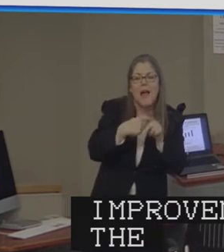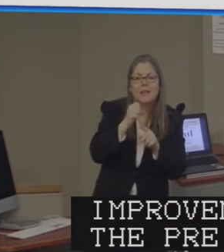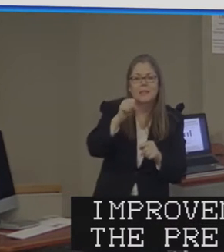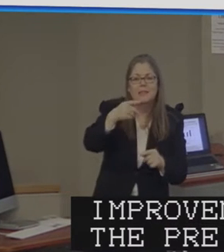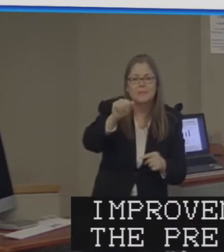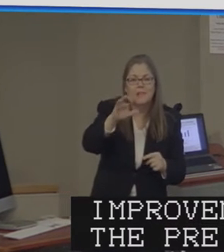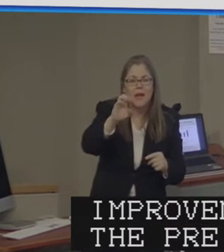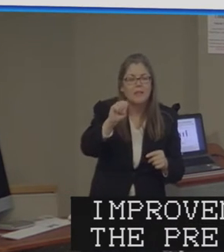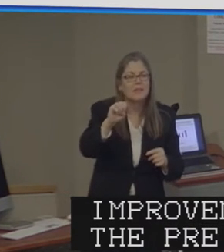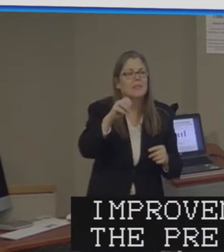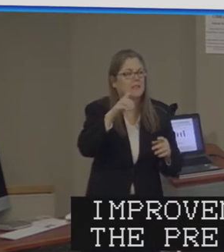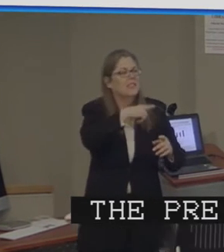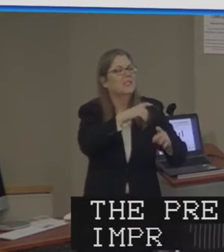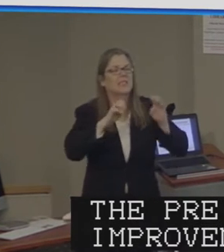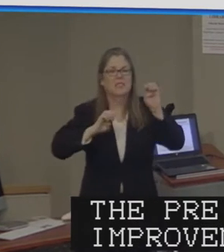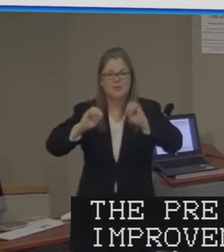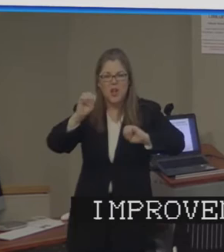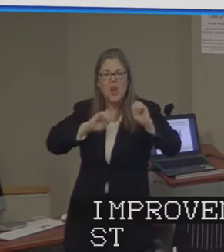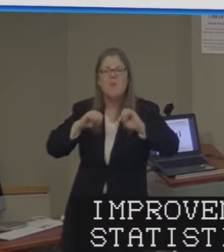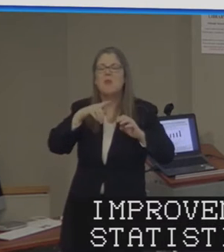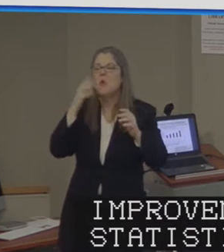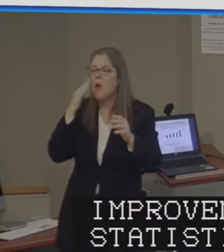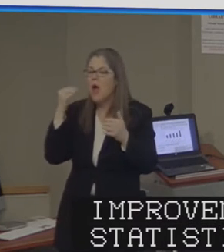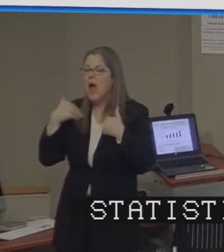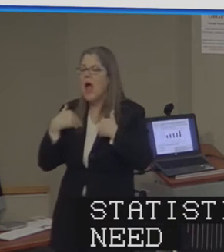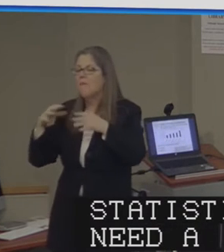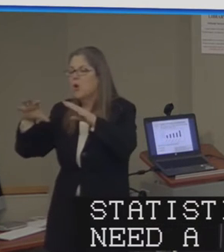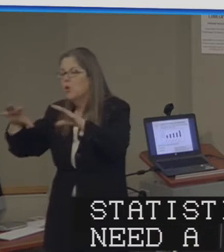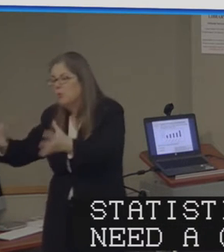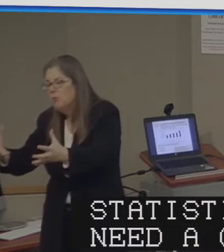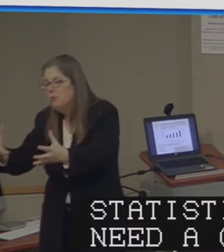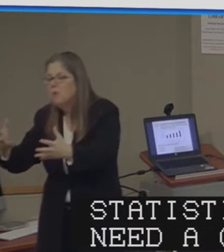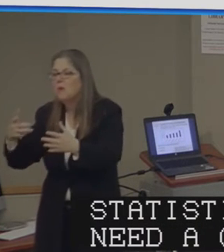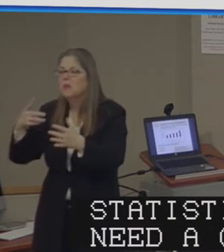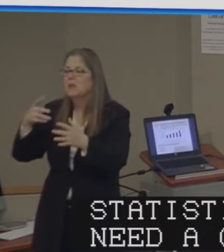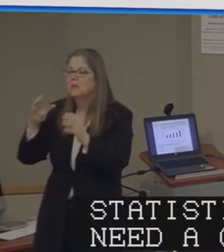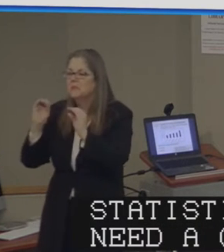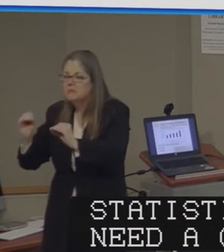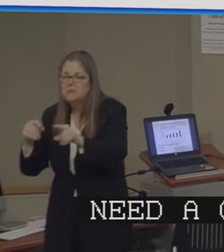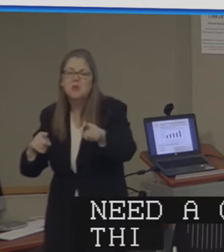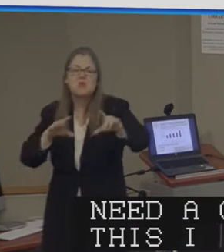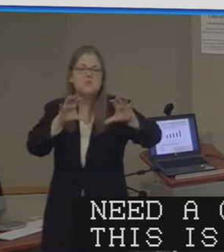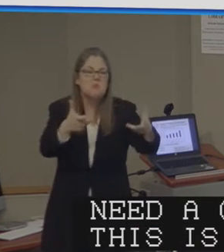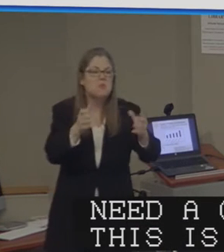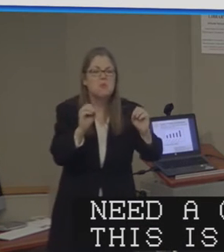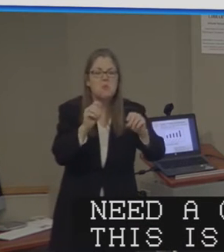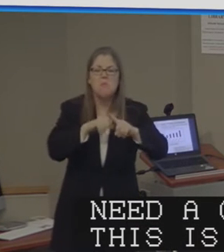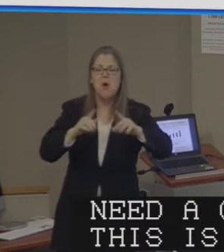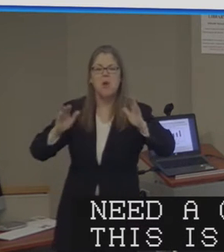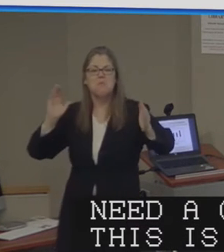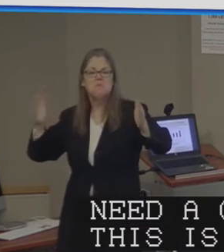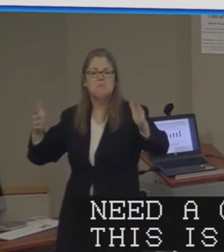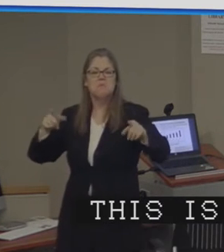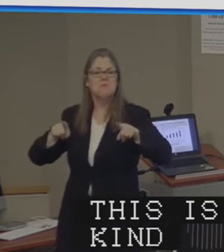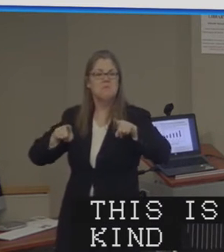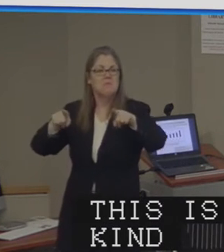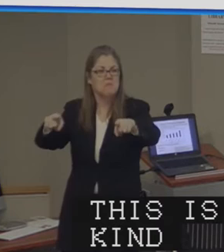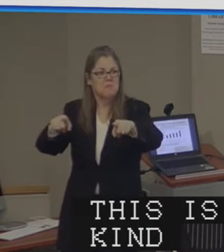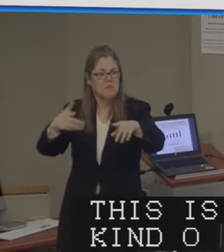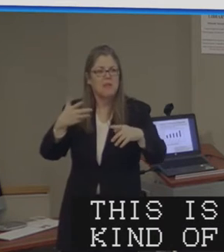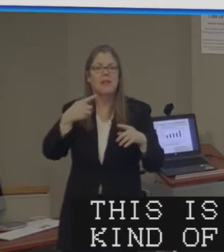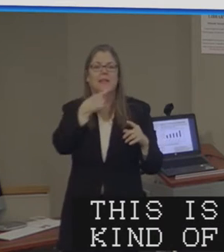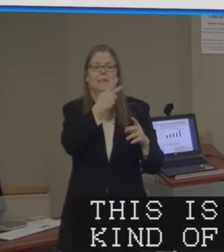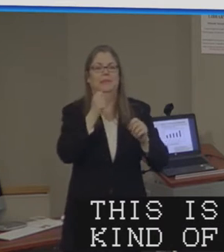group and so on. This is above and beyond that kind of natural improvement that you might get from taking a test a second